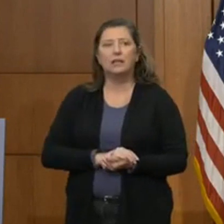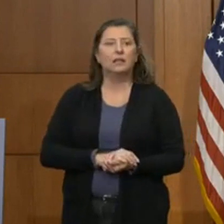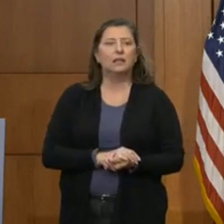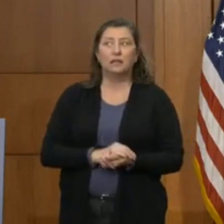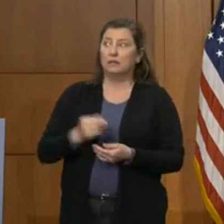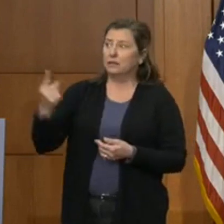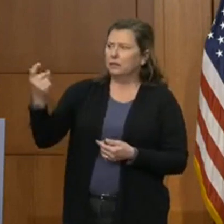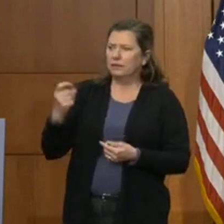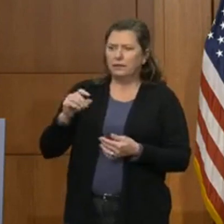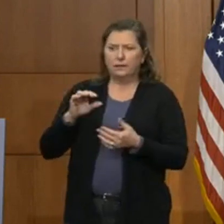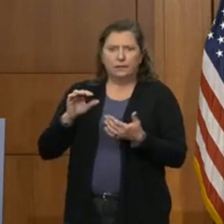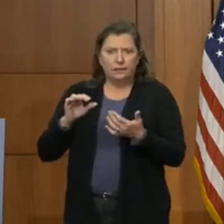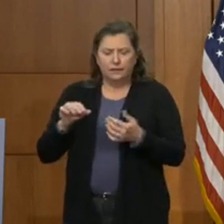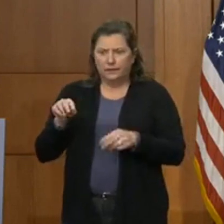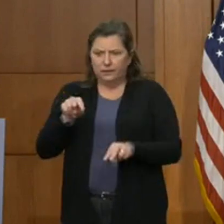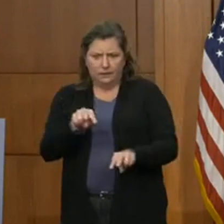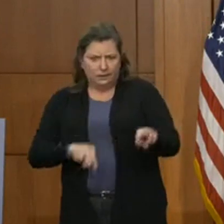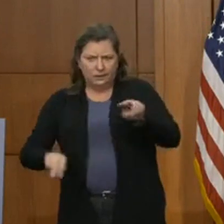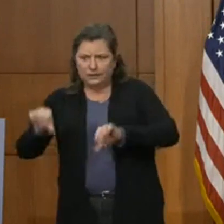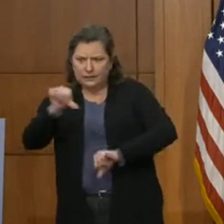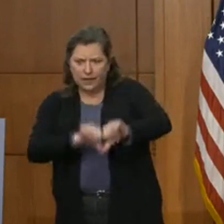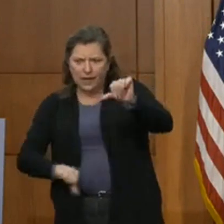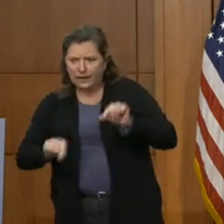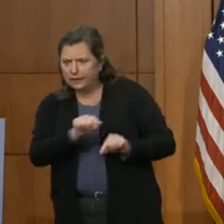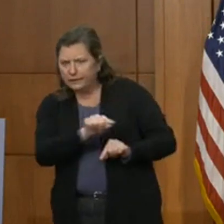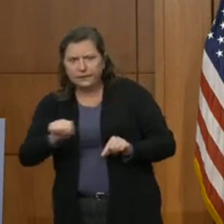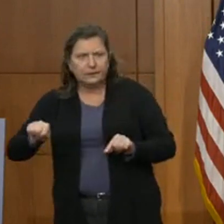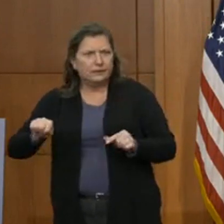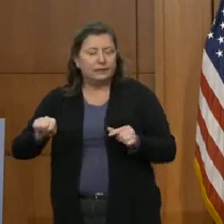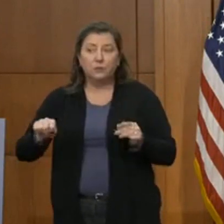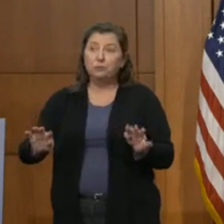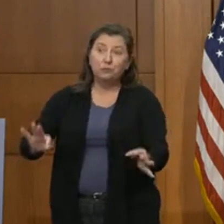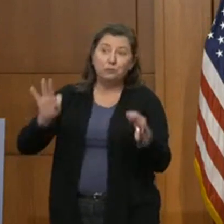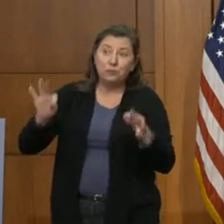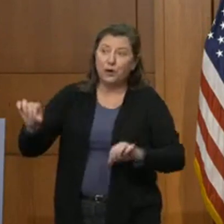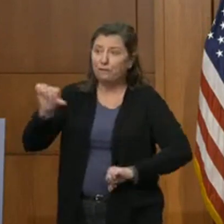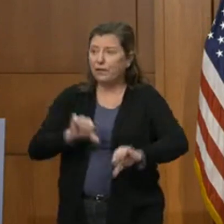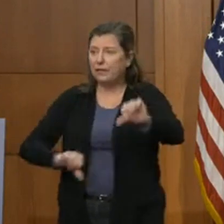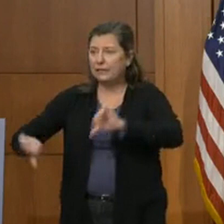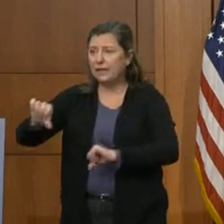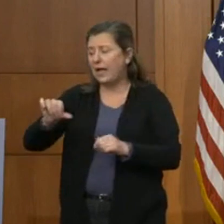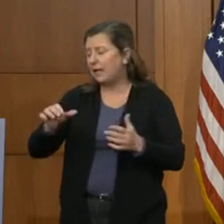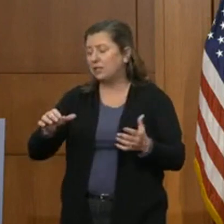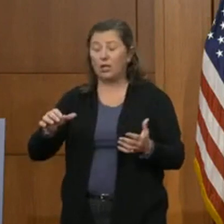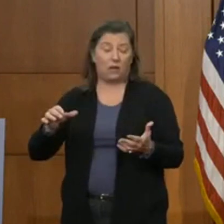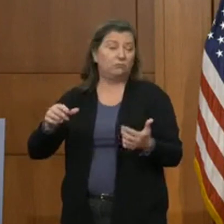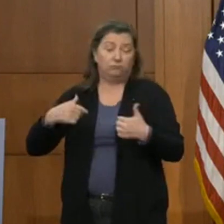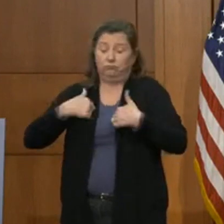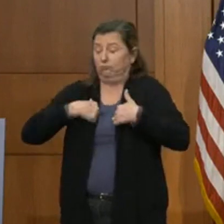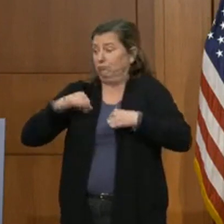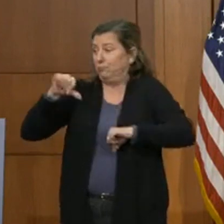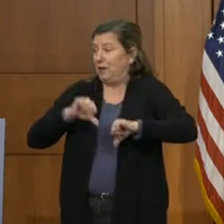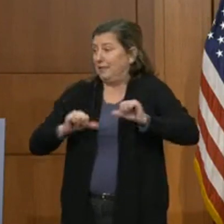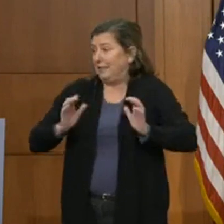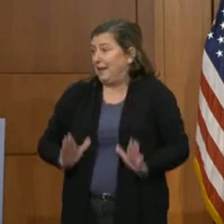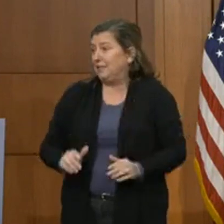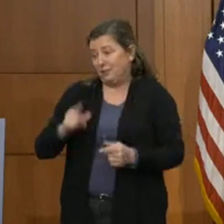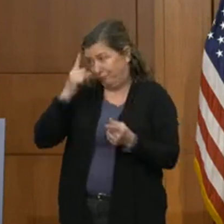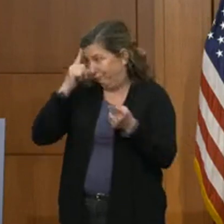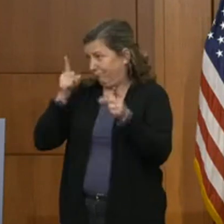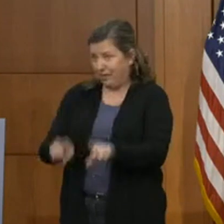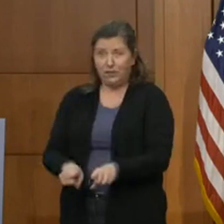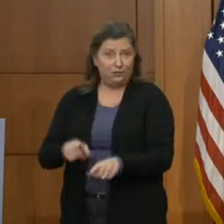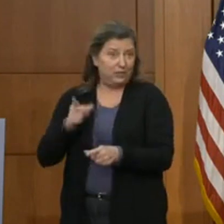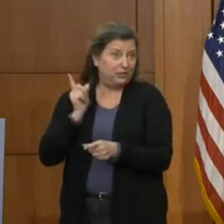the science, and it's not a perfect science, and I would be the first as a scientist to agree with